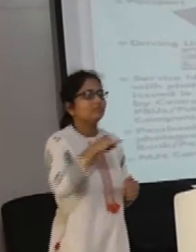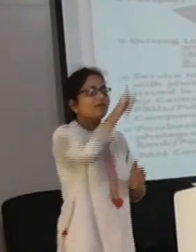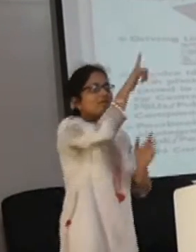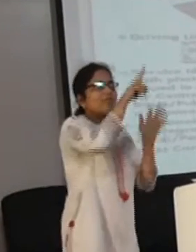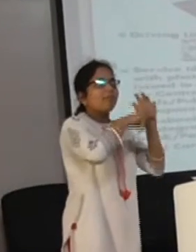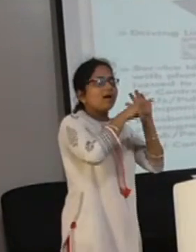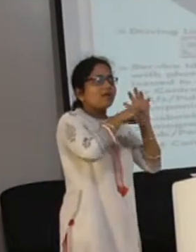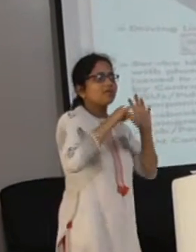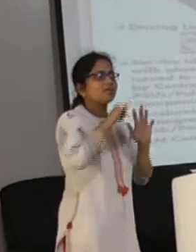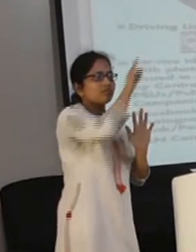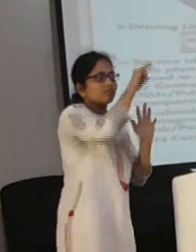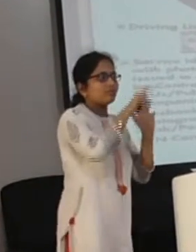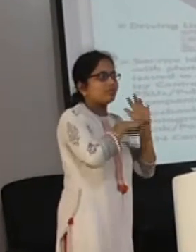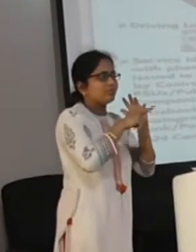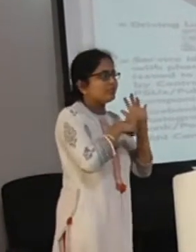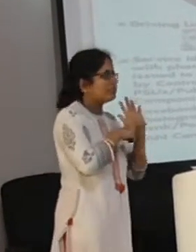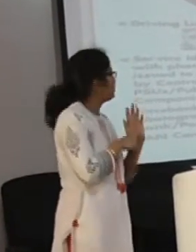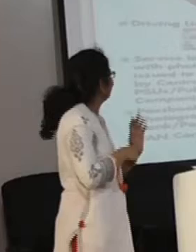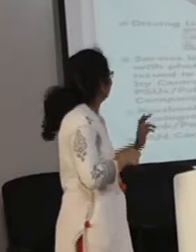driving license,